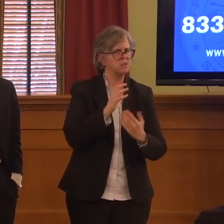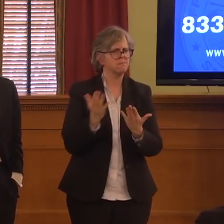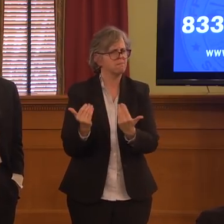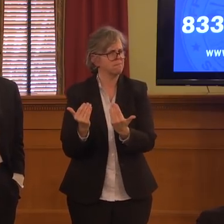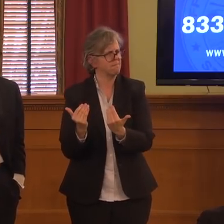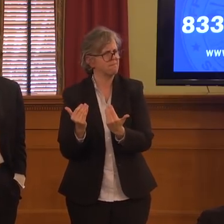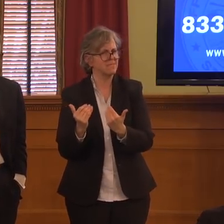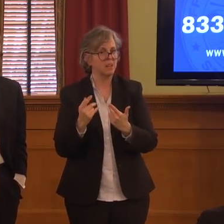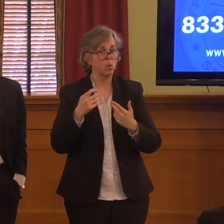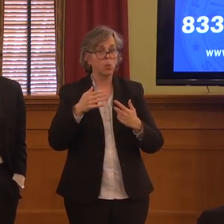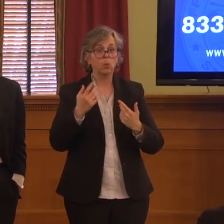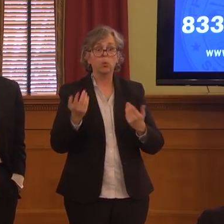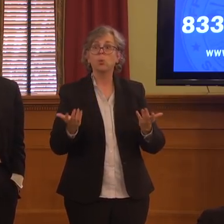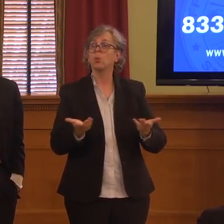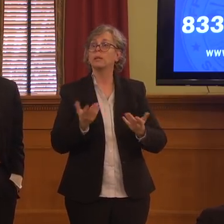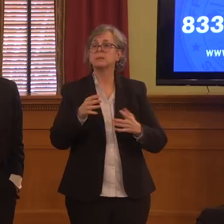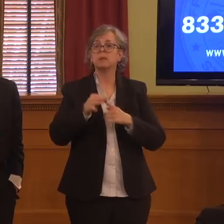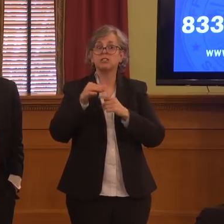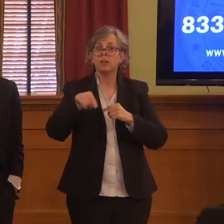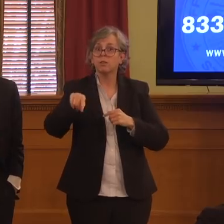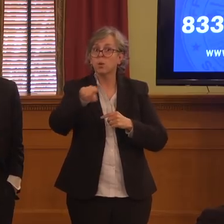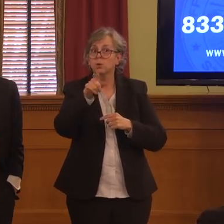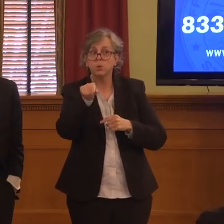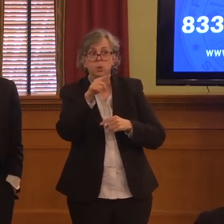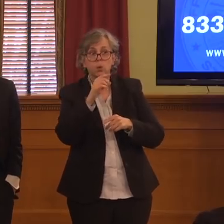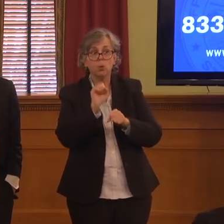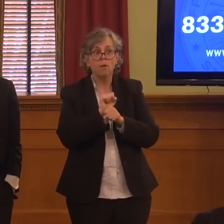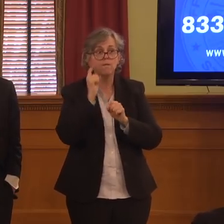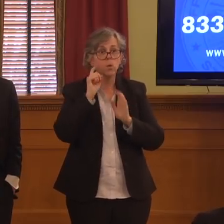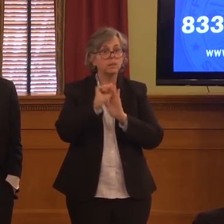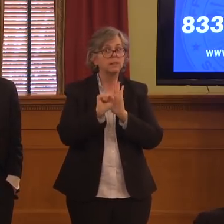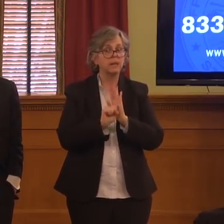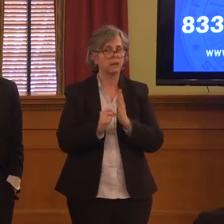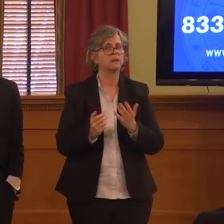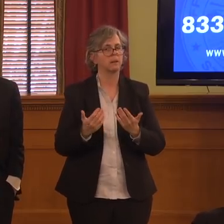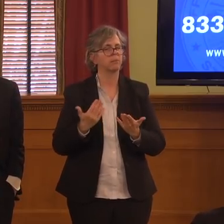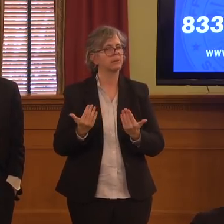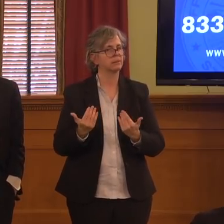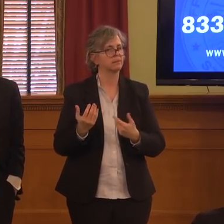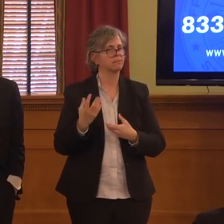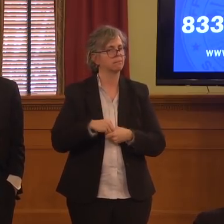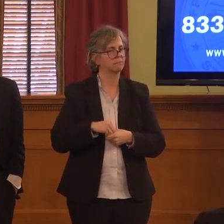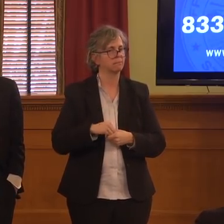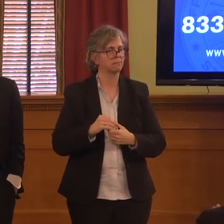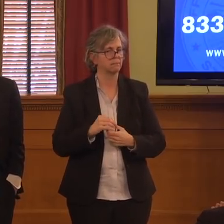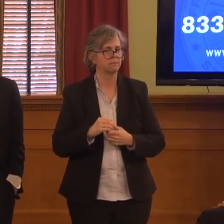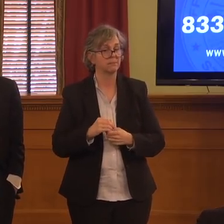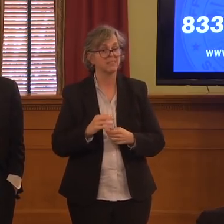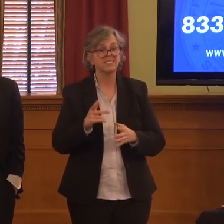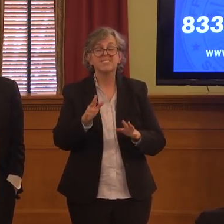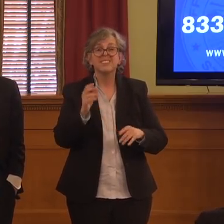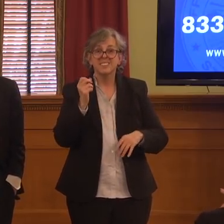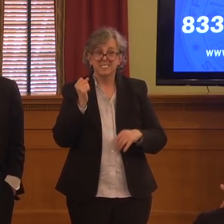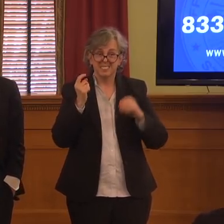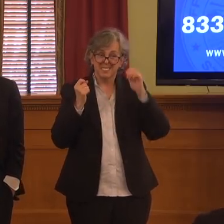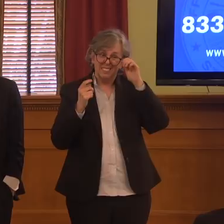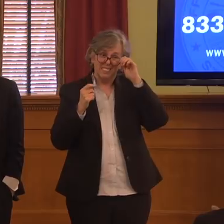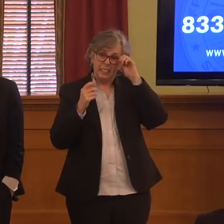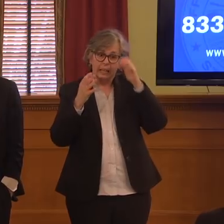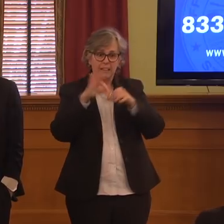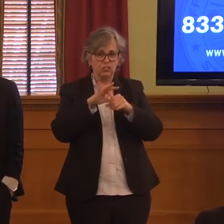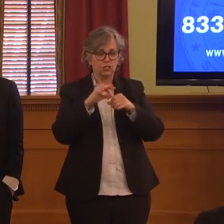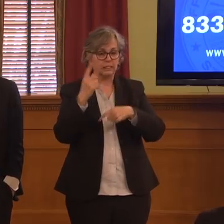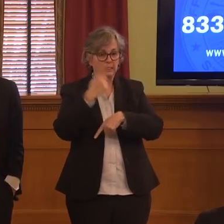this. But I want to reiterate, Election Day is not considered a mass gathering. There are some poll workers